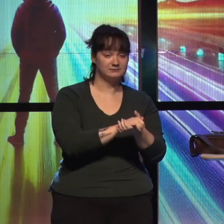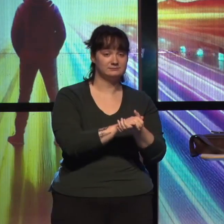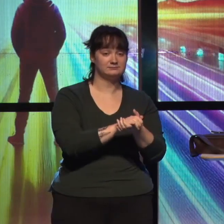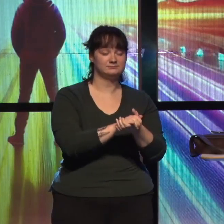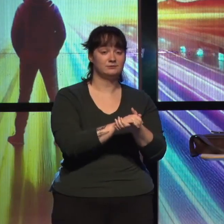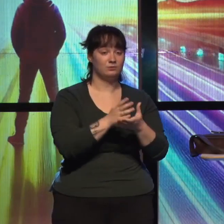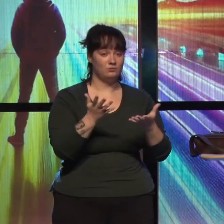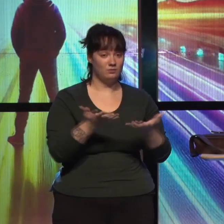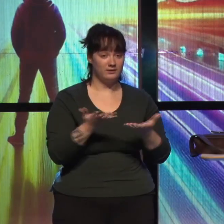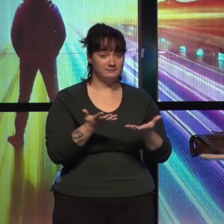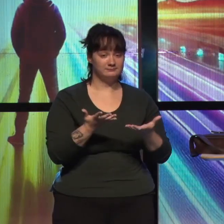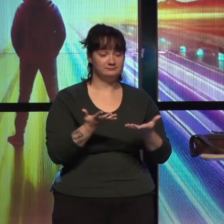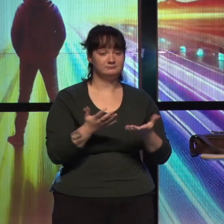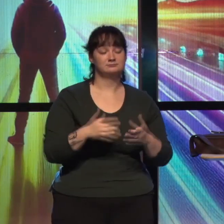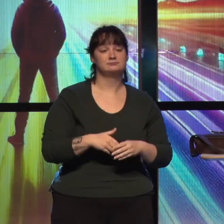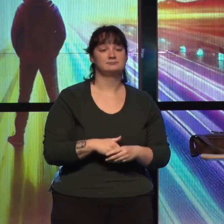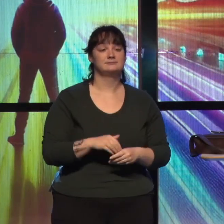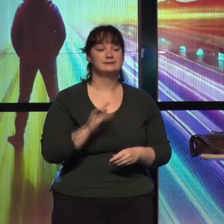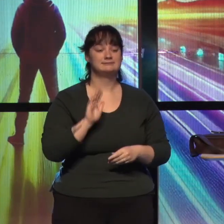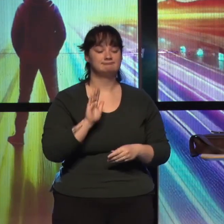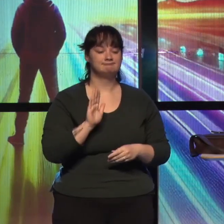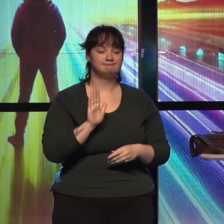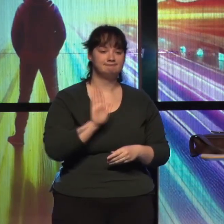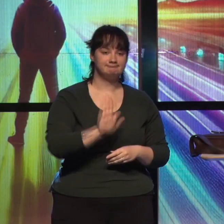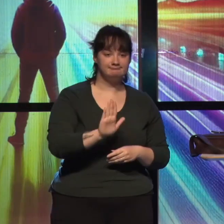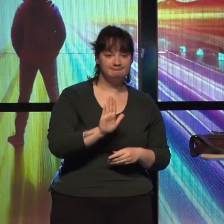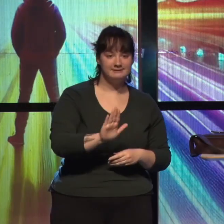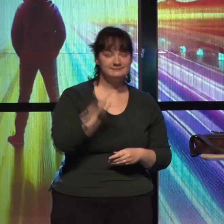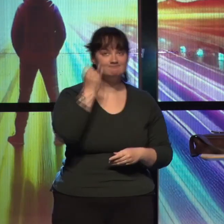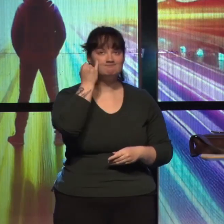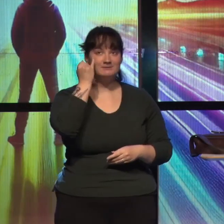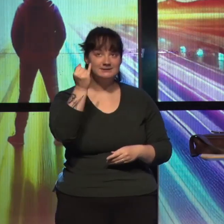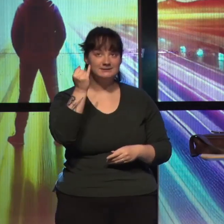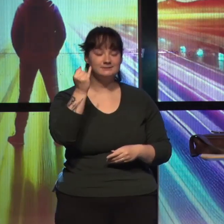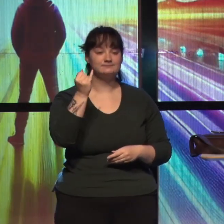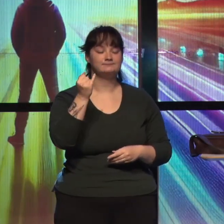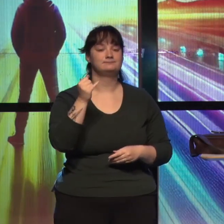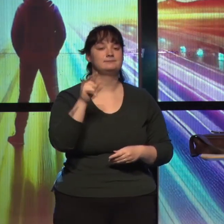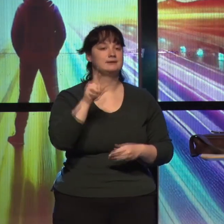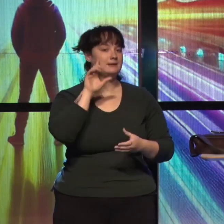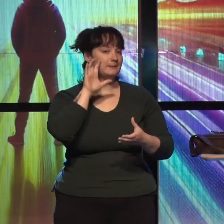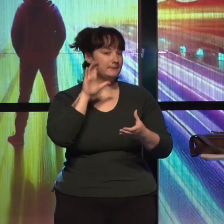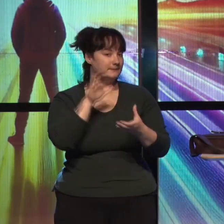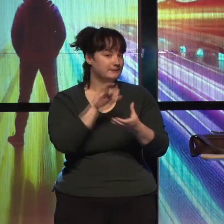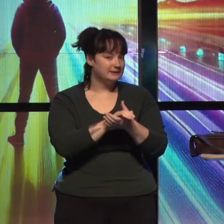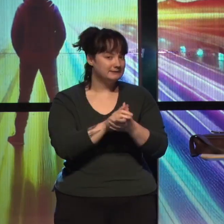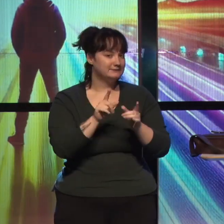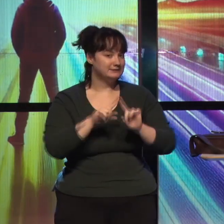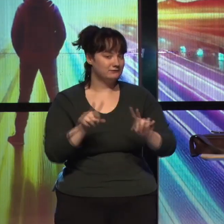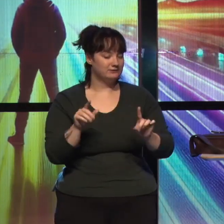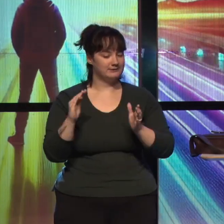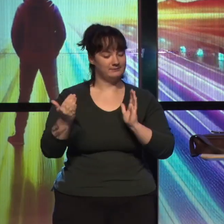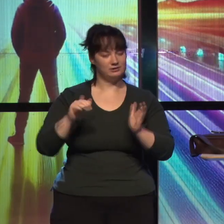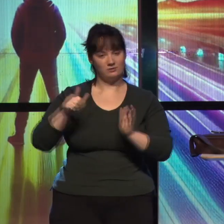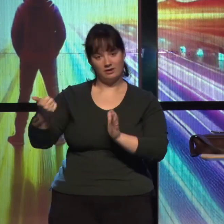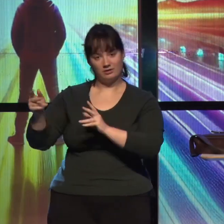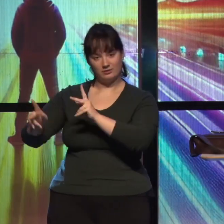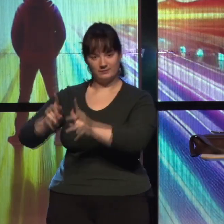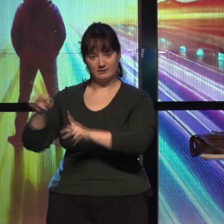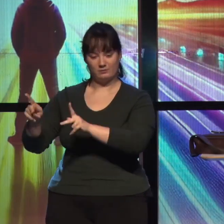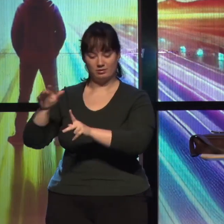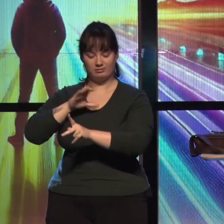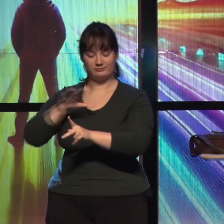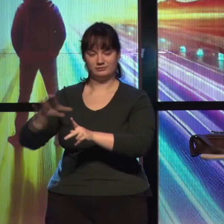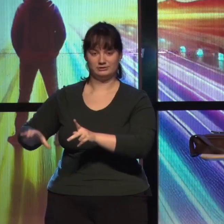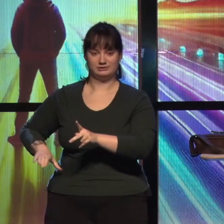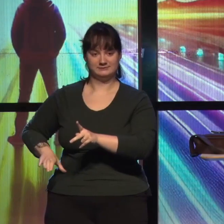purity of his movement. He was actually probably believed differently than other people in the Christian movement. Like, he had different views than Paul on things